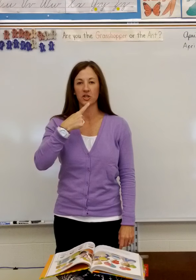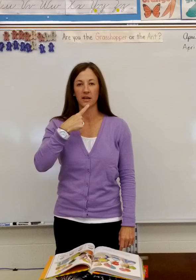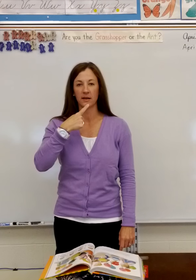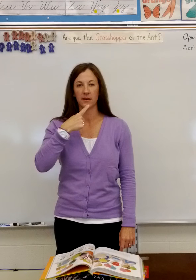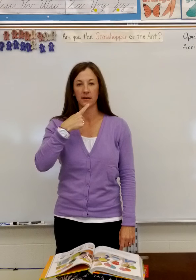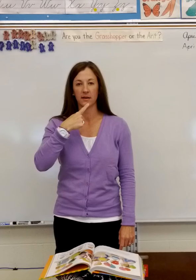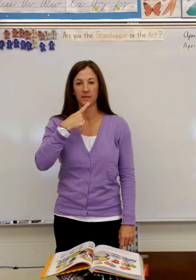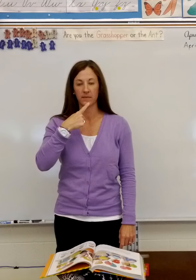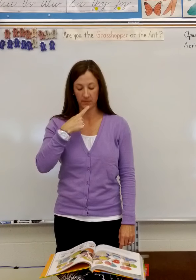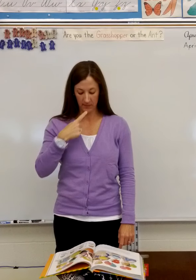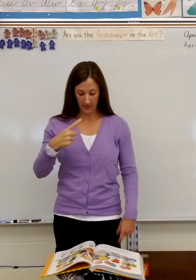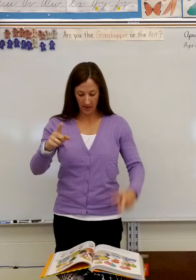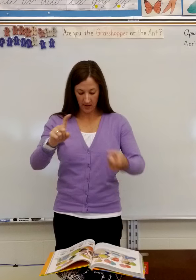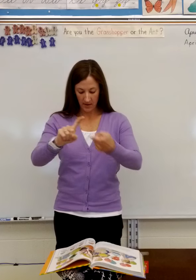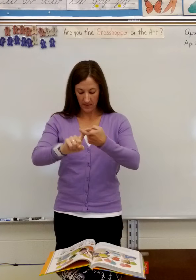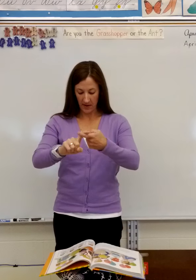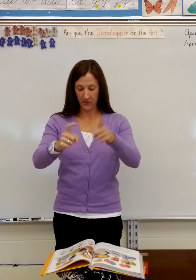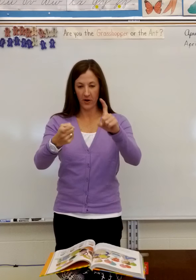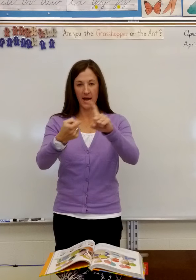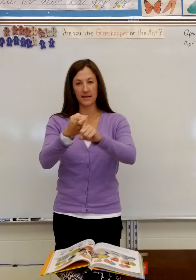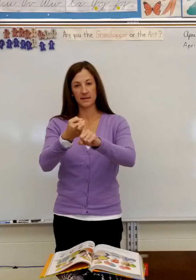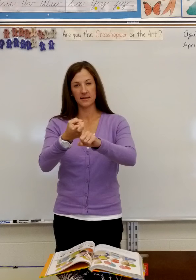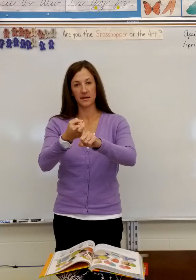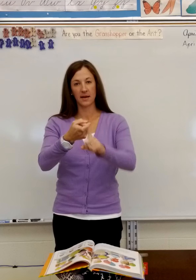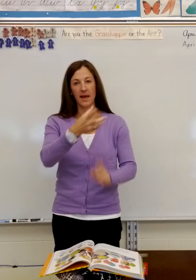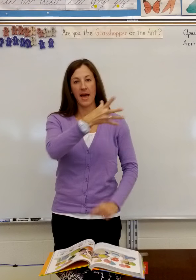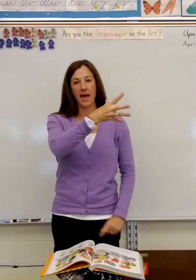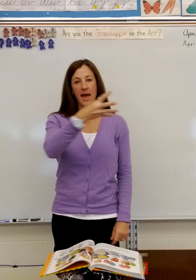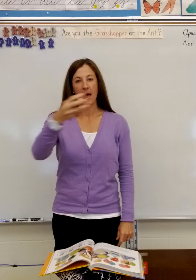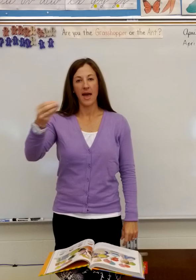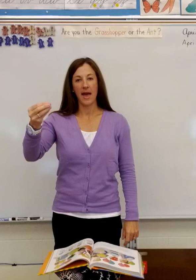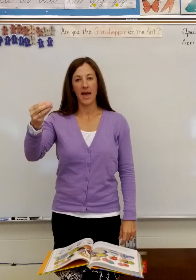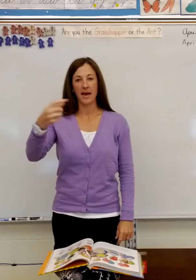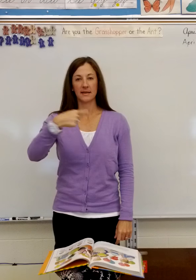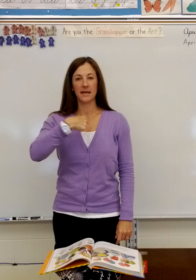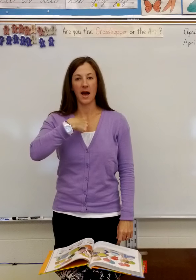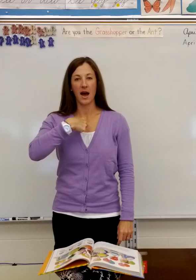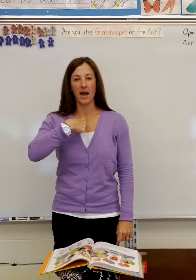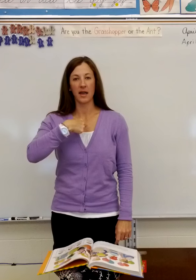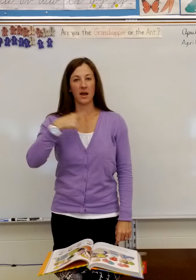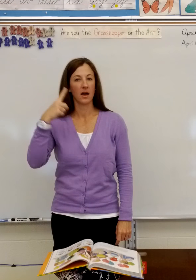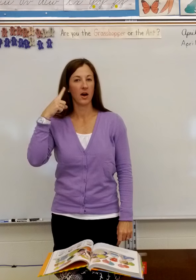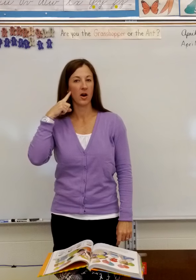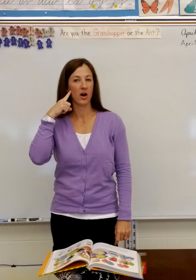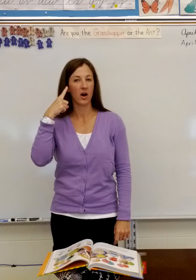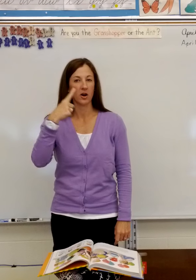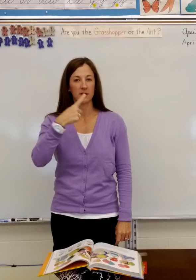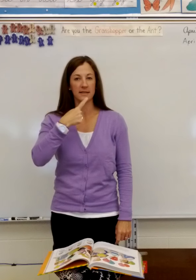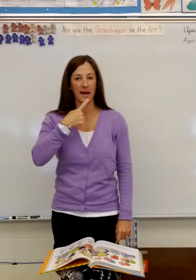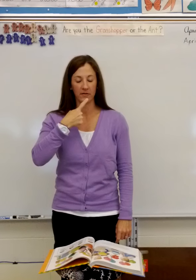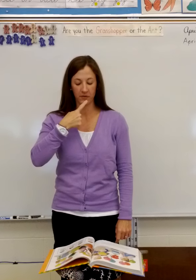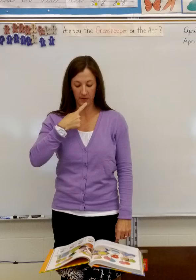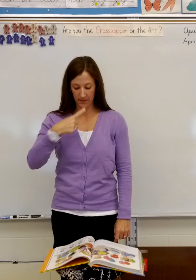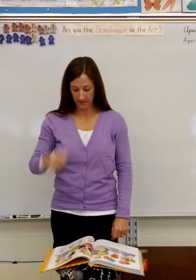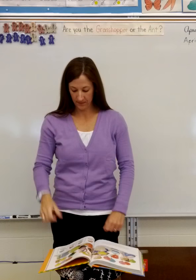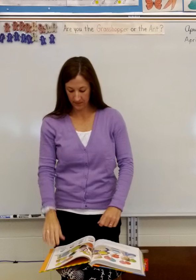chin. My friends and I are deaf.